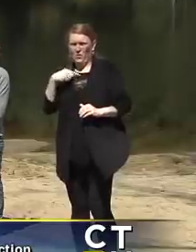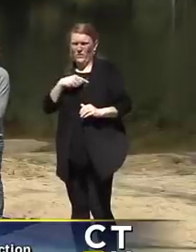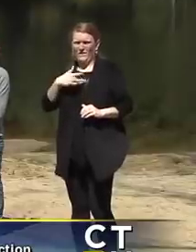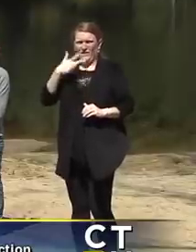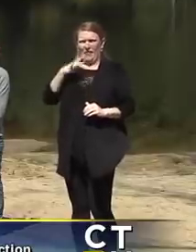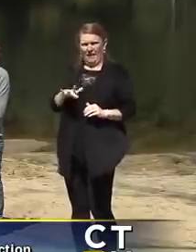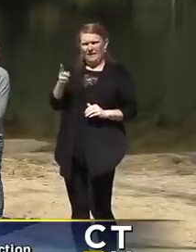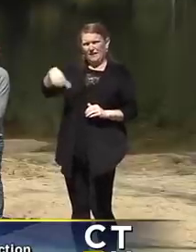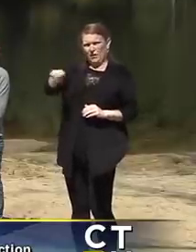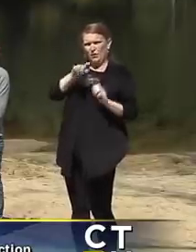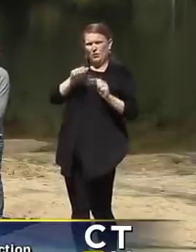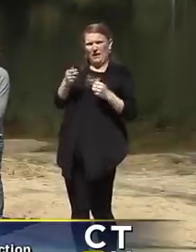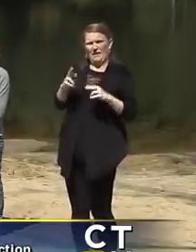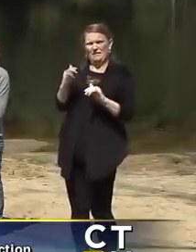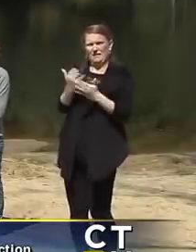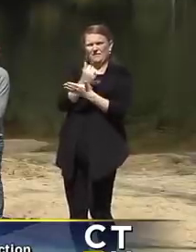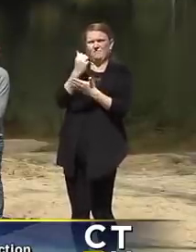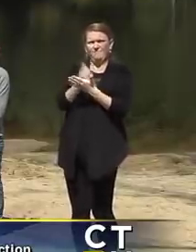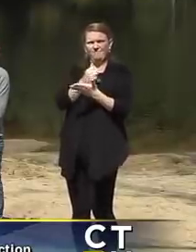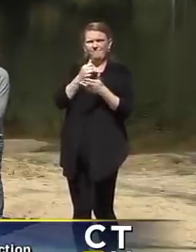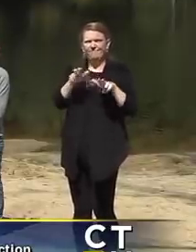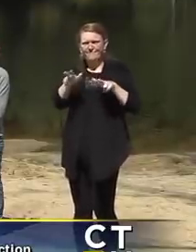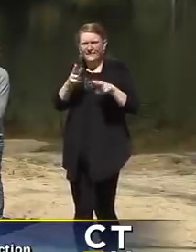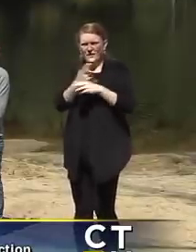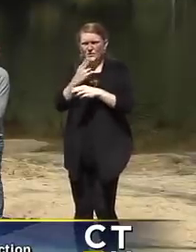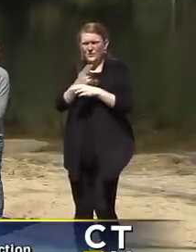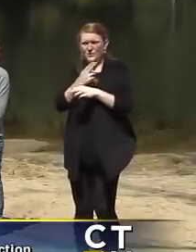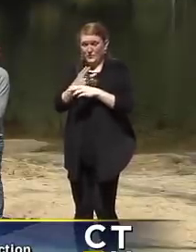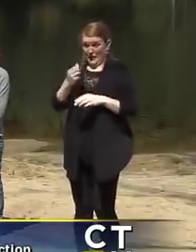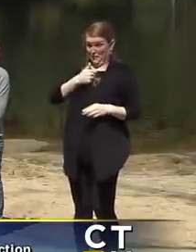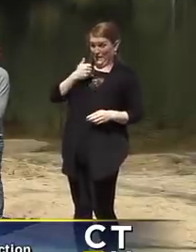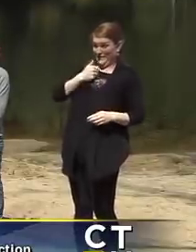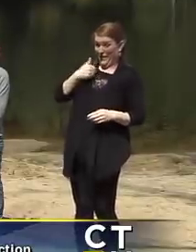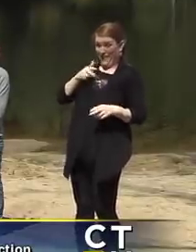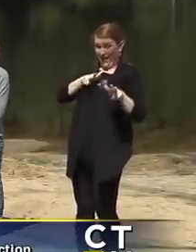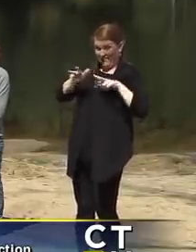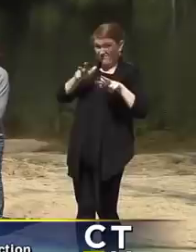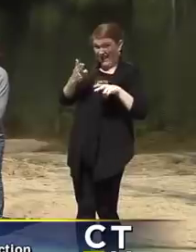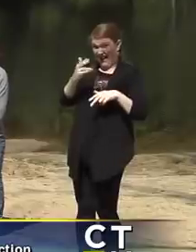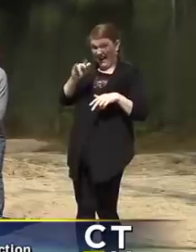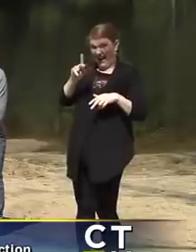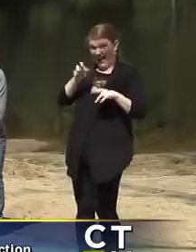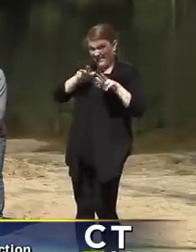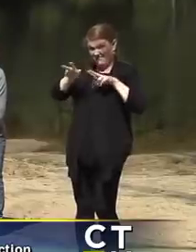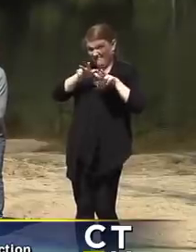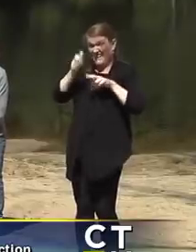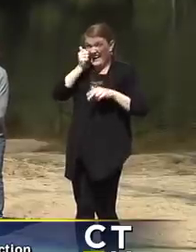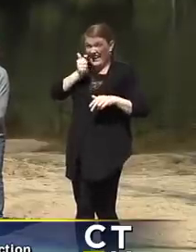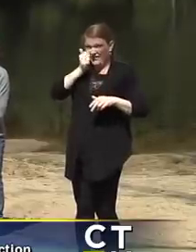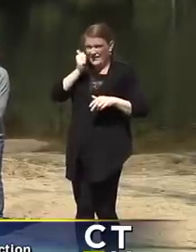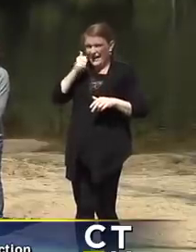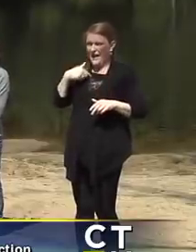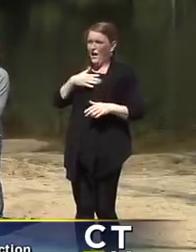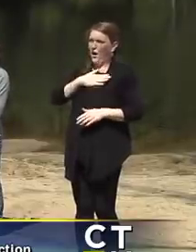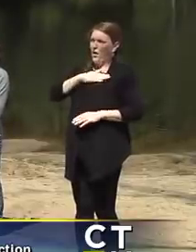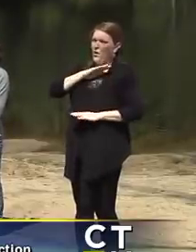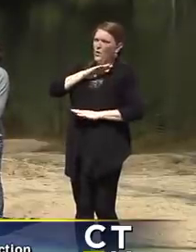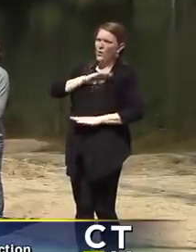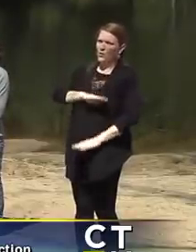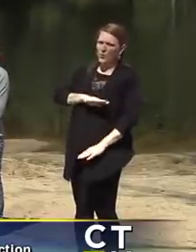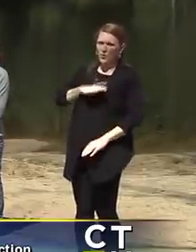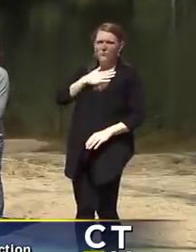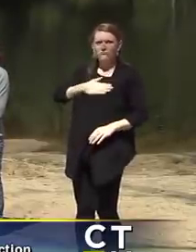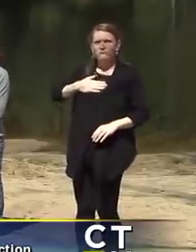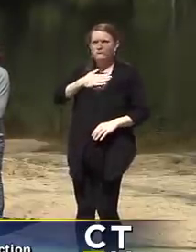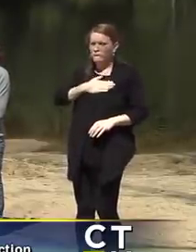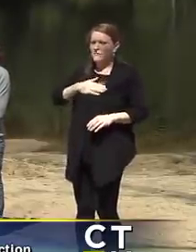to them. And as a person who hikes every day, I very much appreciate the opportunity of being able to get out. And as someone who lives in Hebron, I love